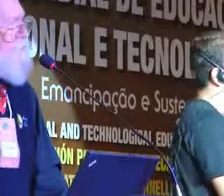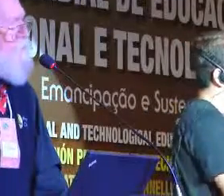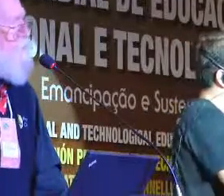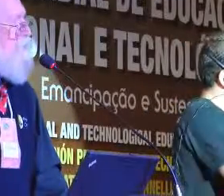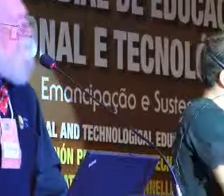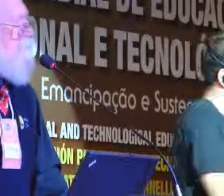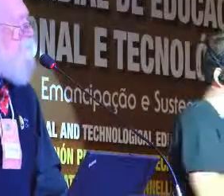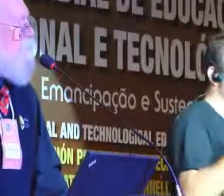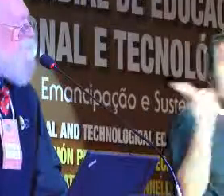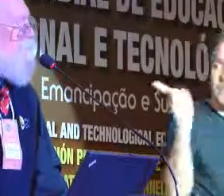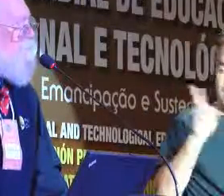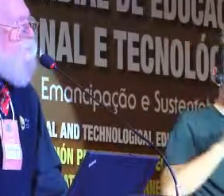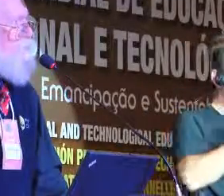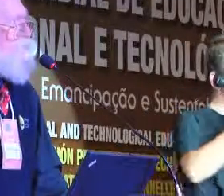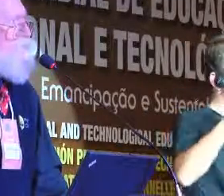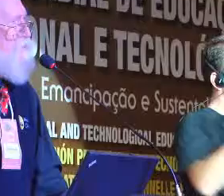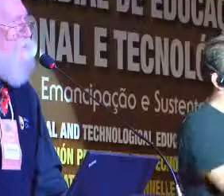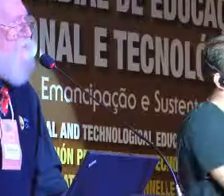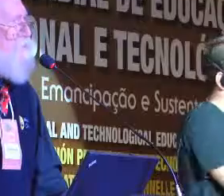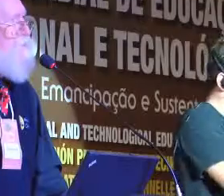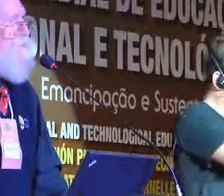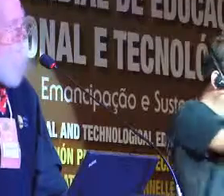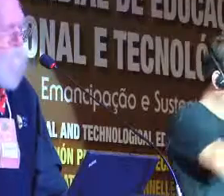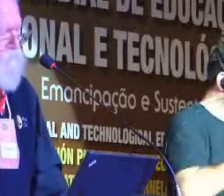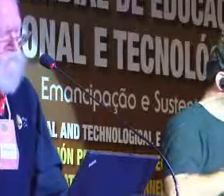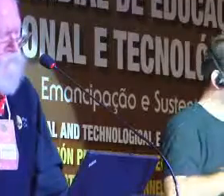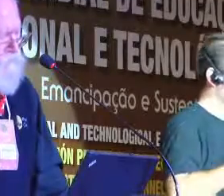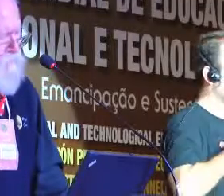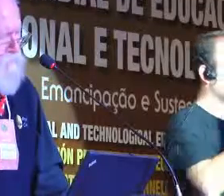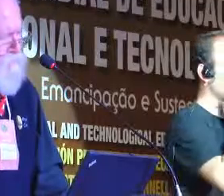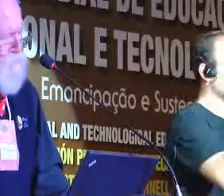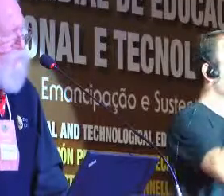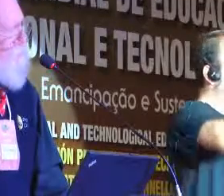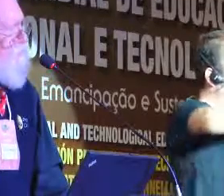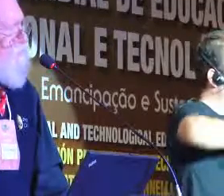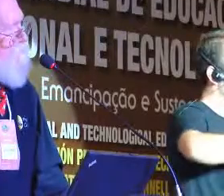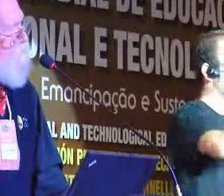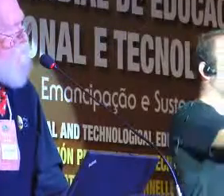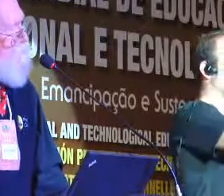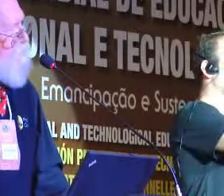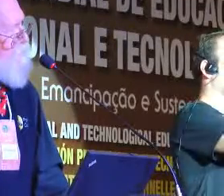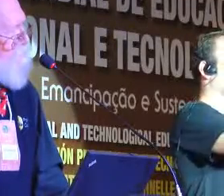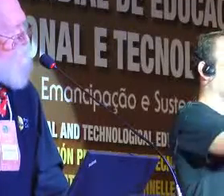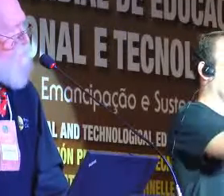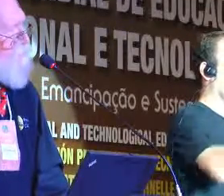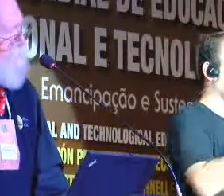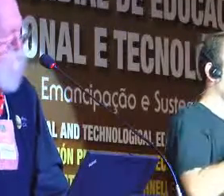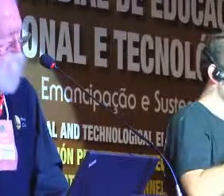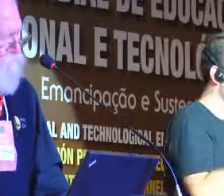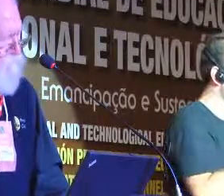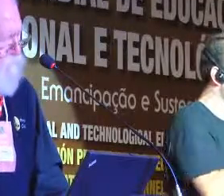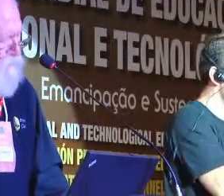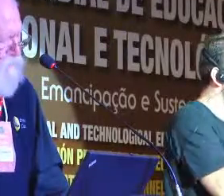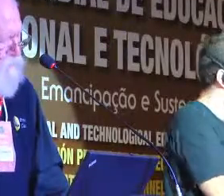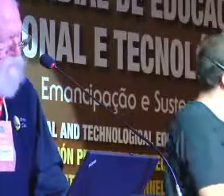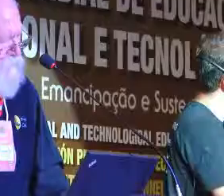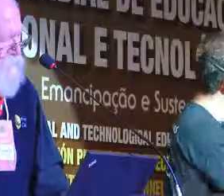about geographical information science, 3D visualization,